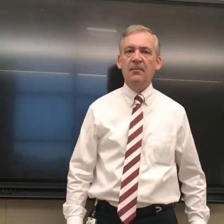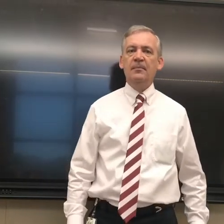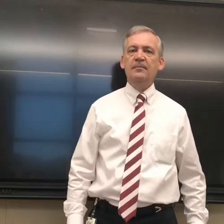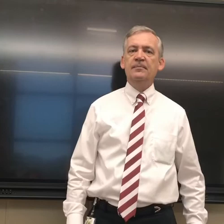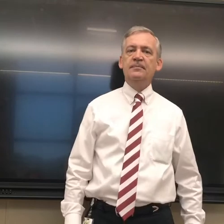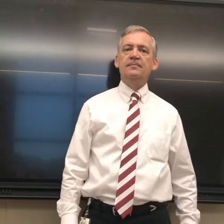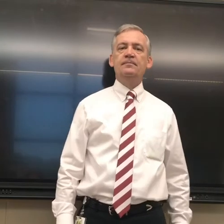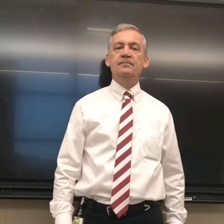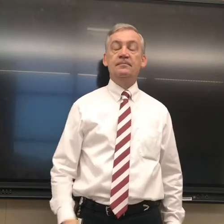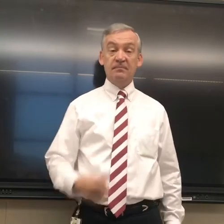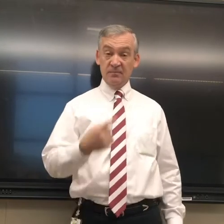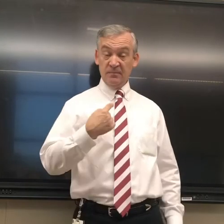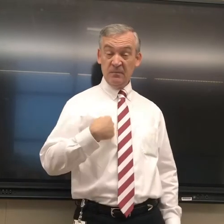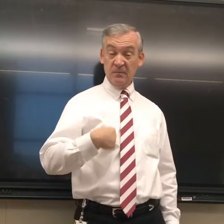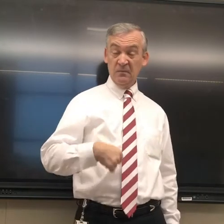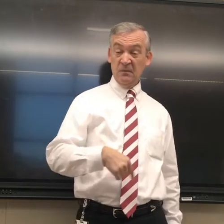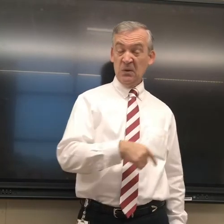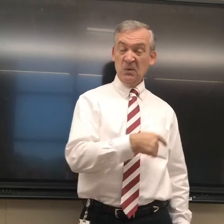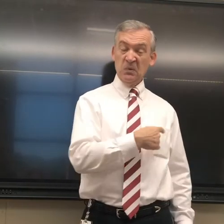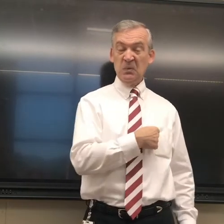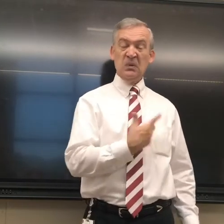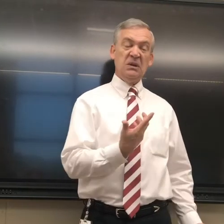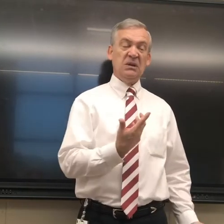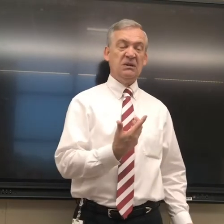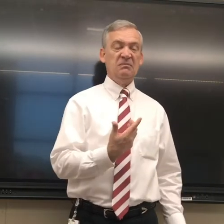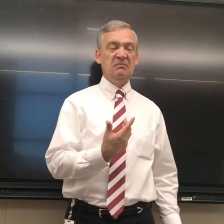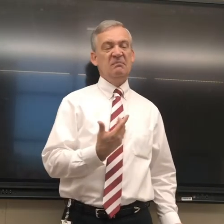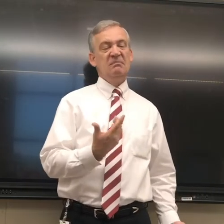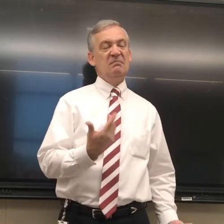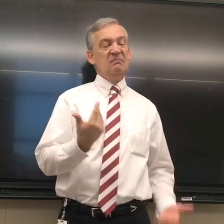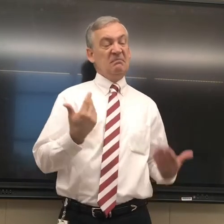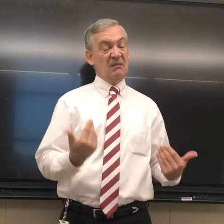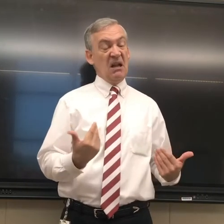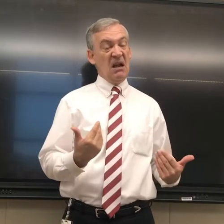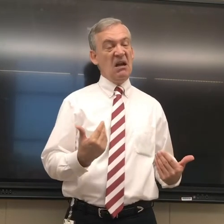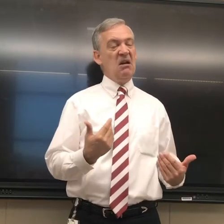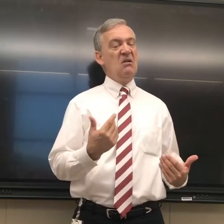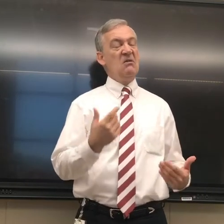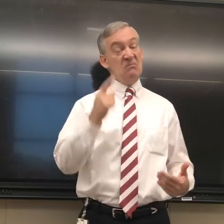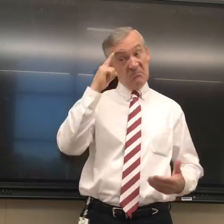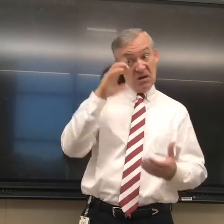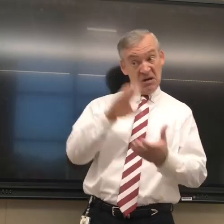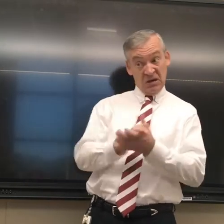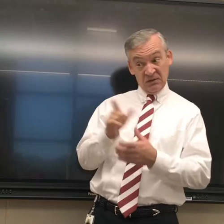We were far too sophisticated now, of course, to believe the witch nonsense.